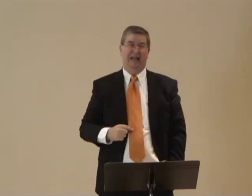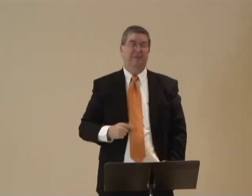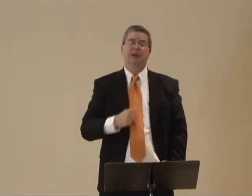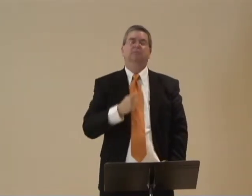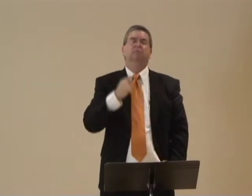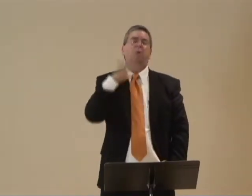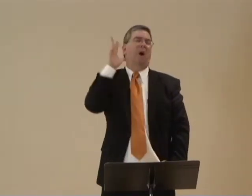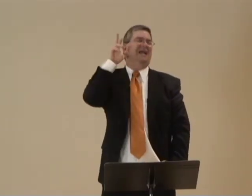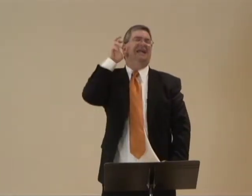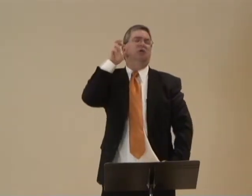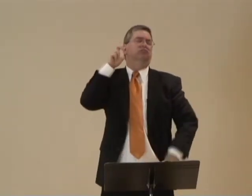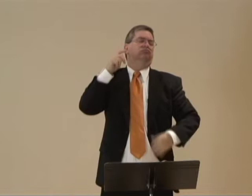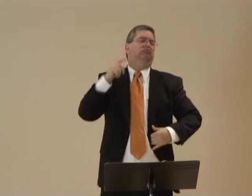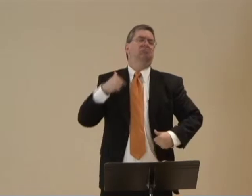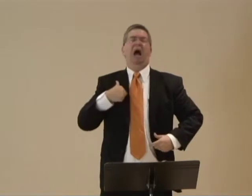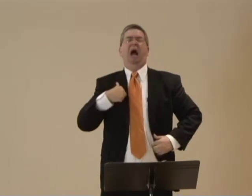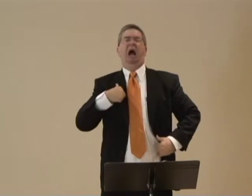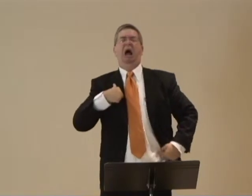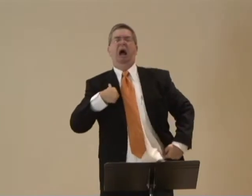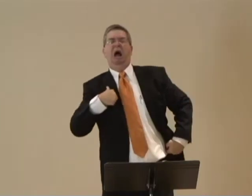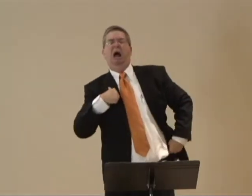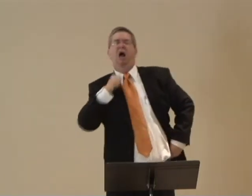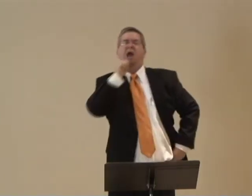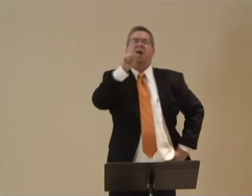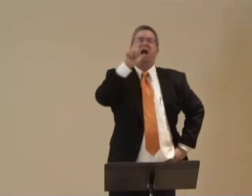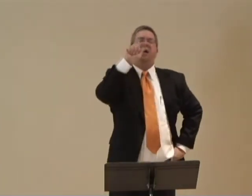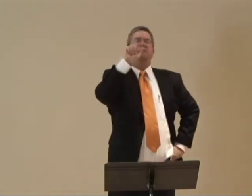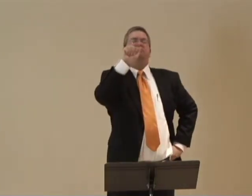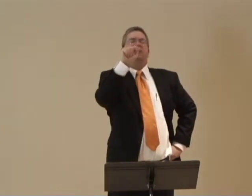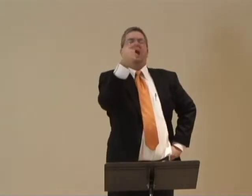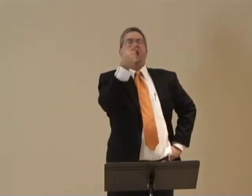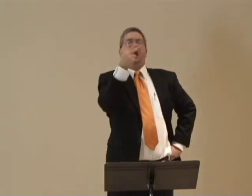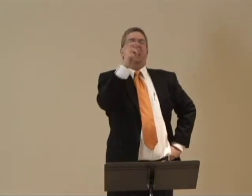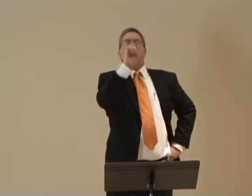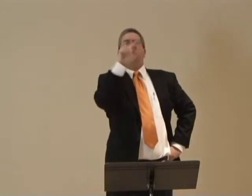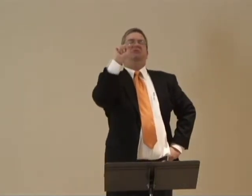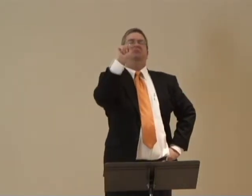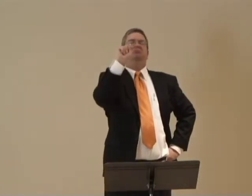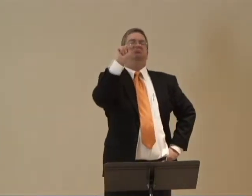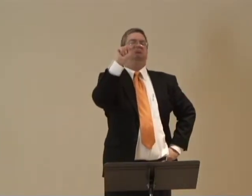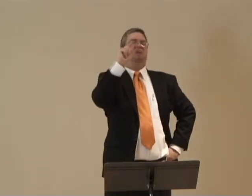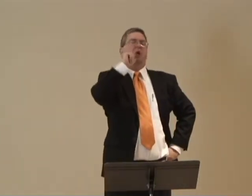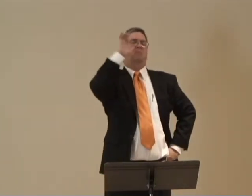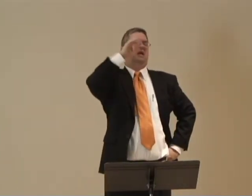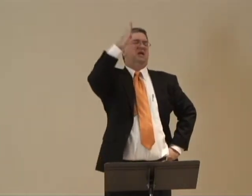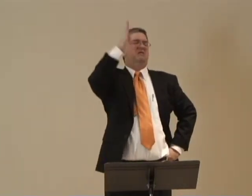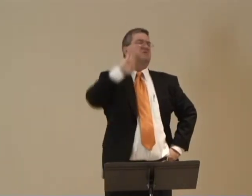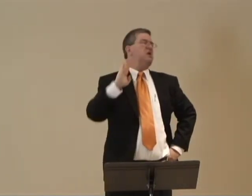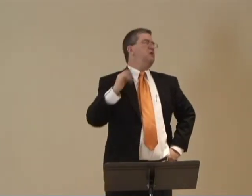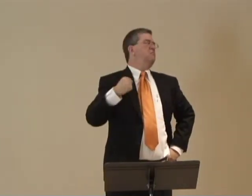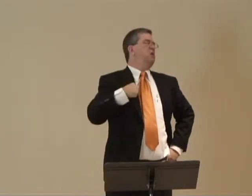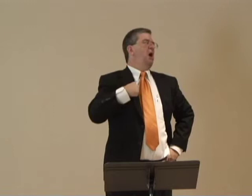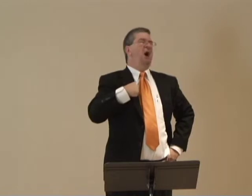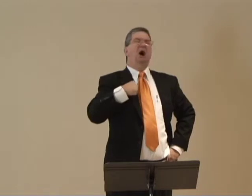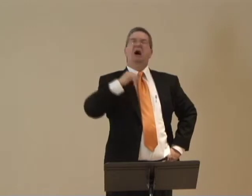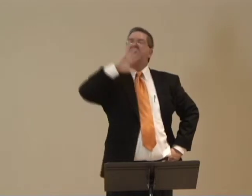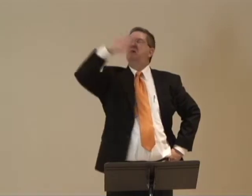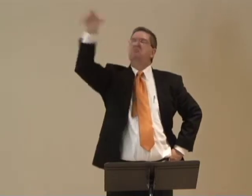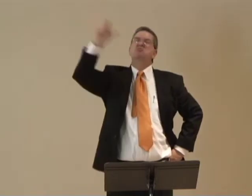God does miracles. And we see people that they don't listen to God. You know, there's some atheists